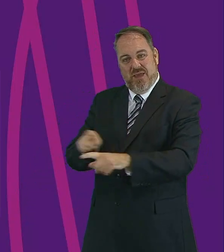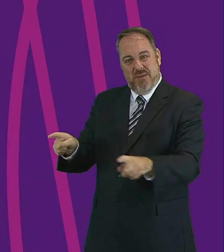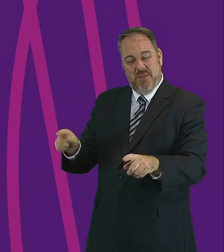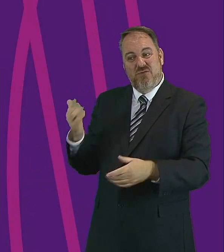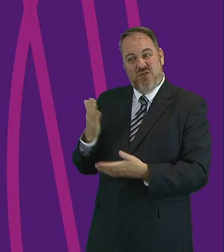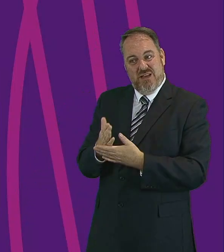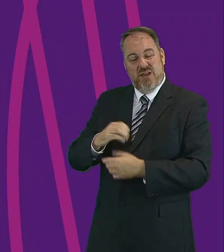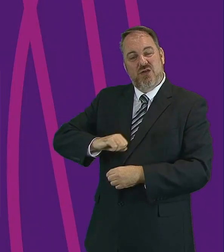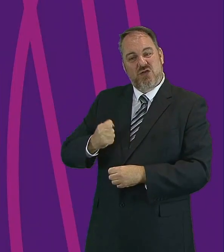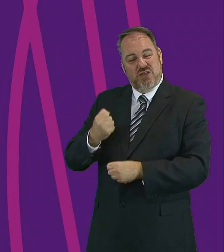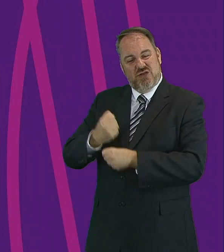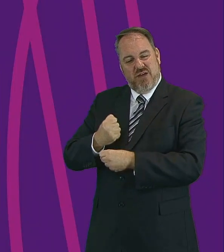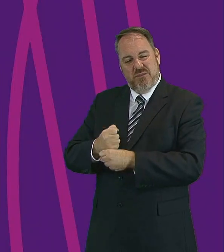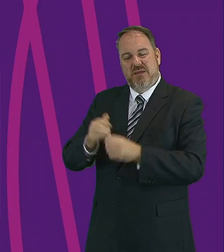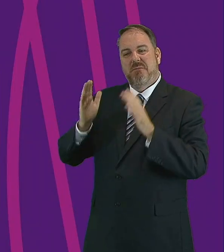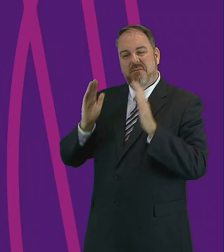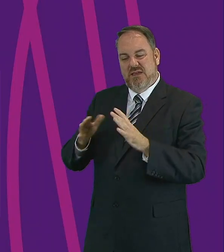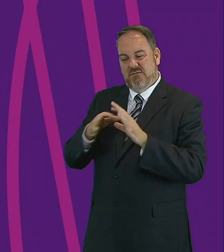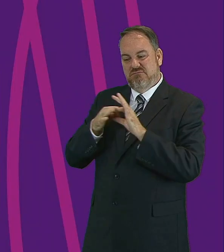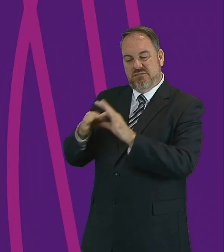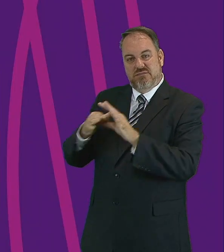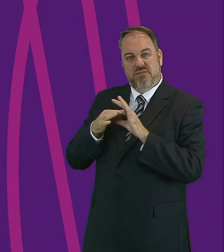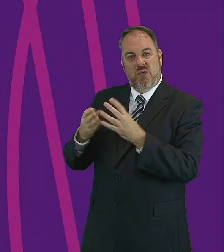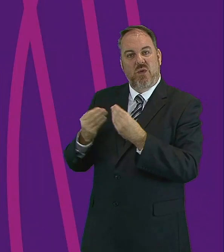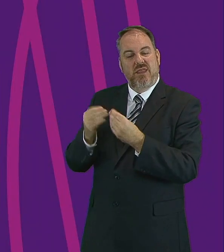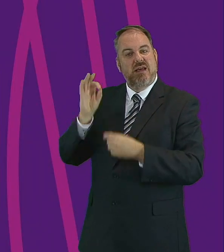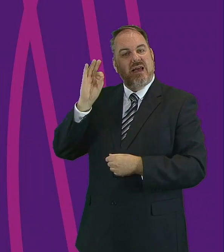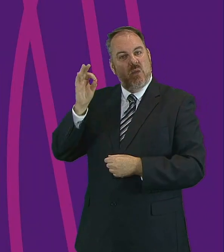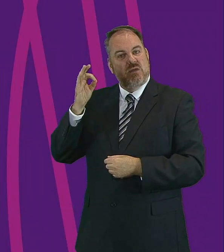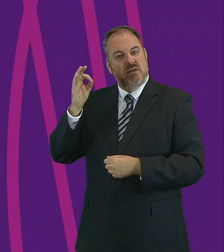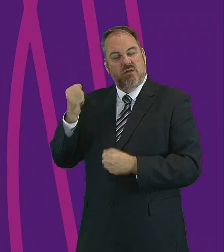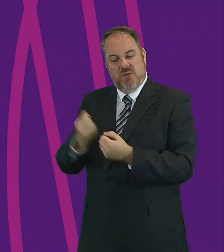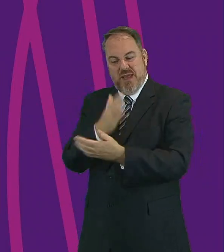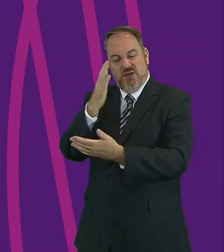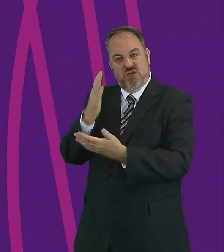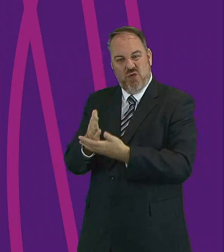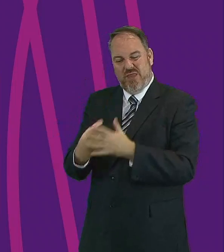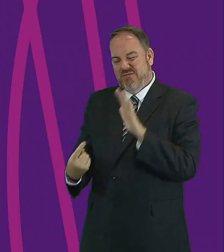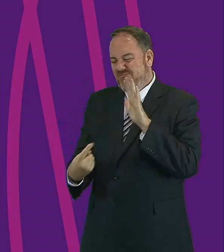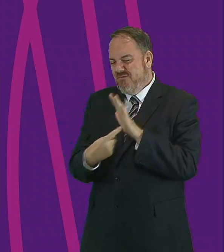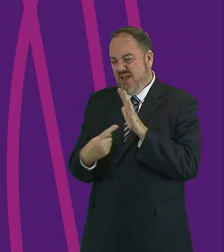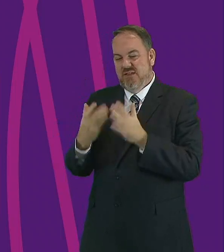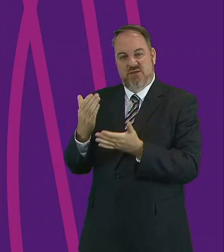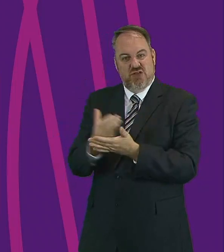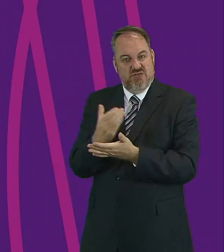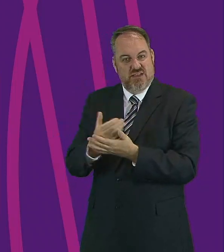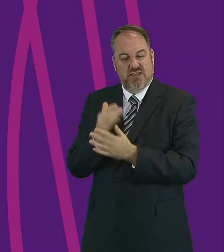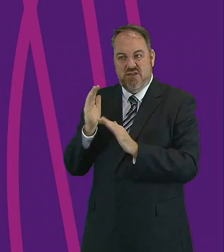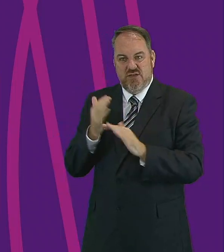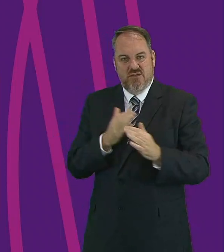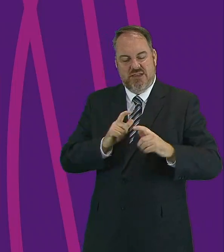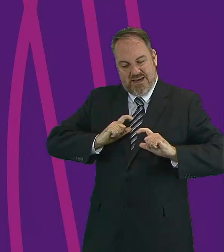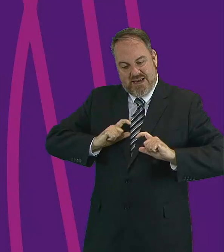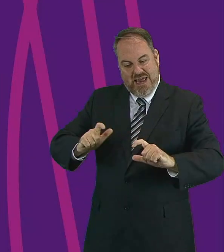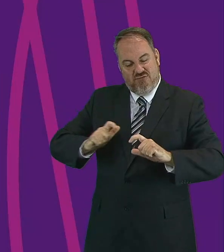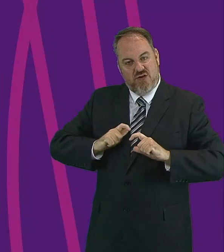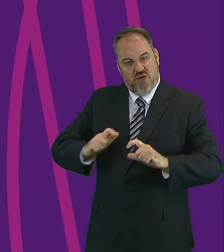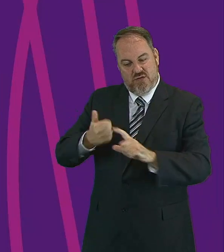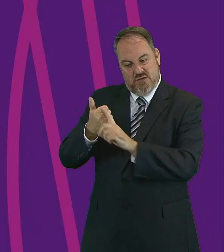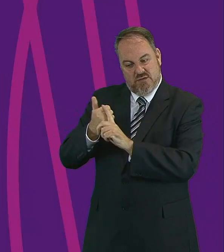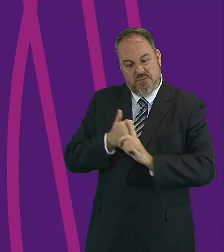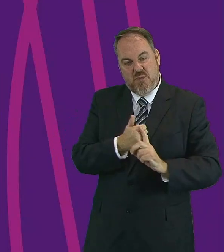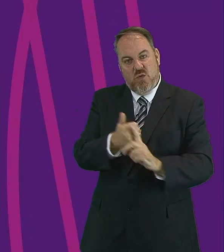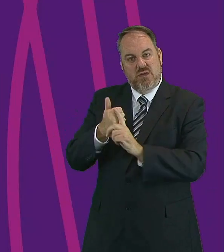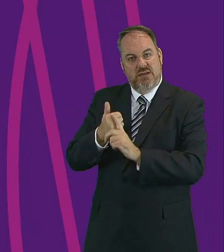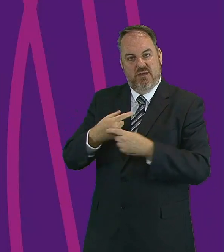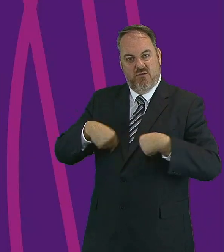Government must share with councils the responsibility to ensure that these vital services in Glasgow and elsewhere are saved for the